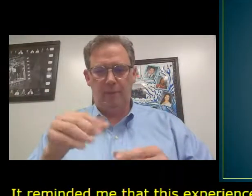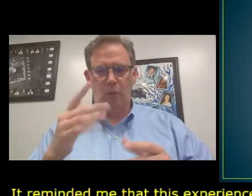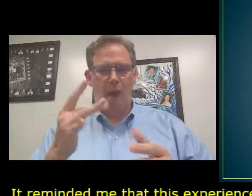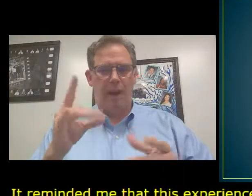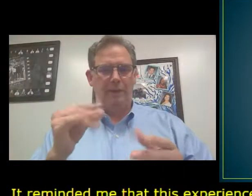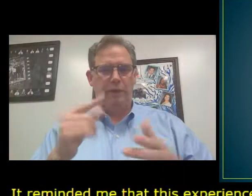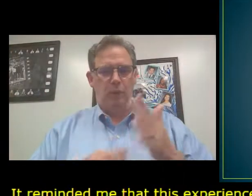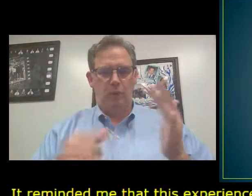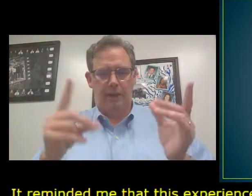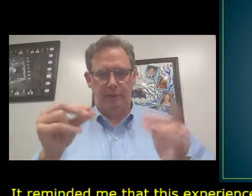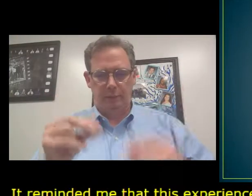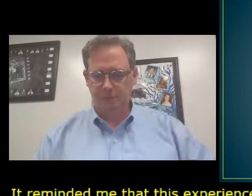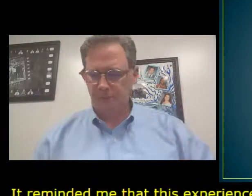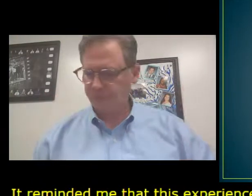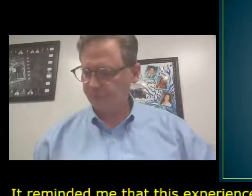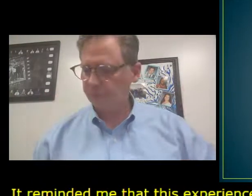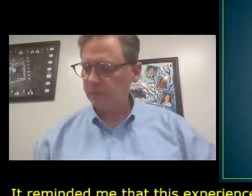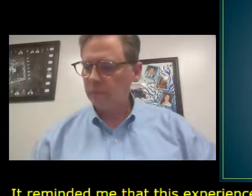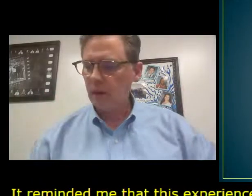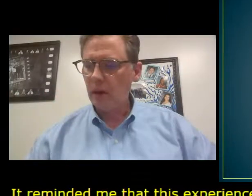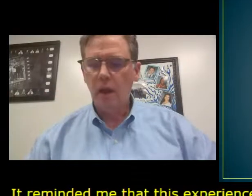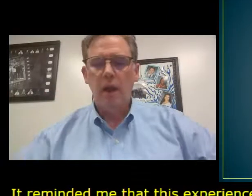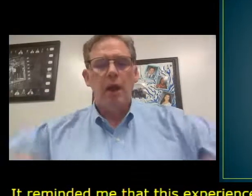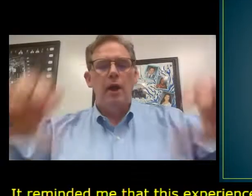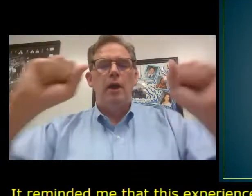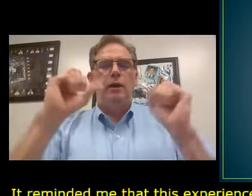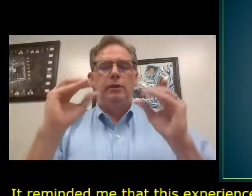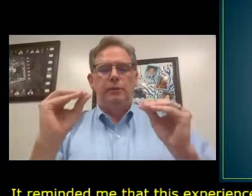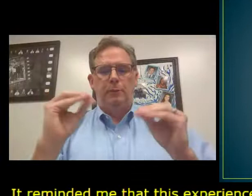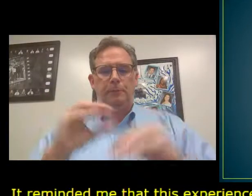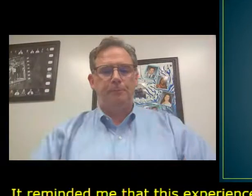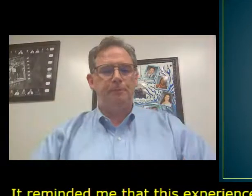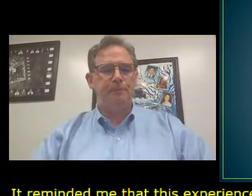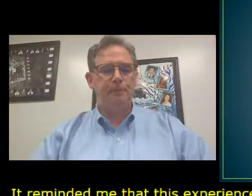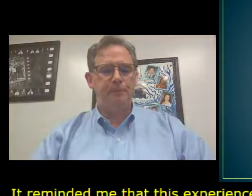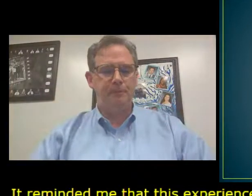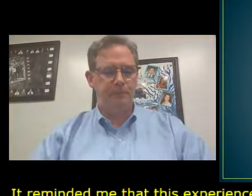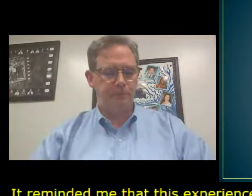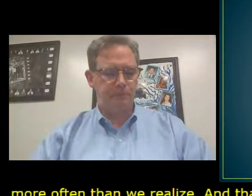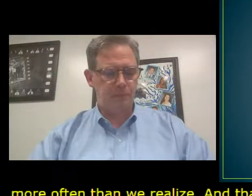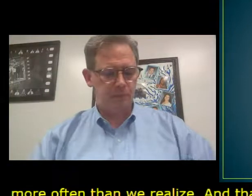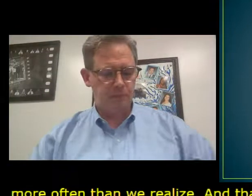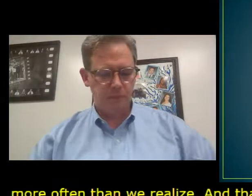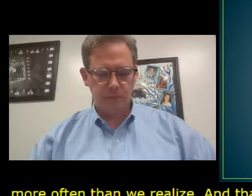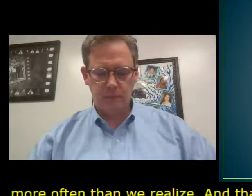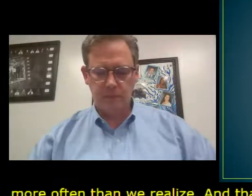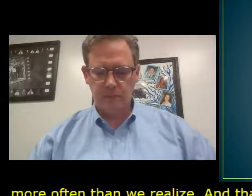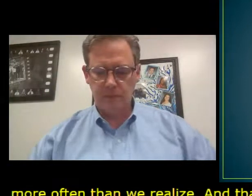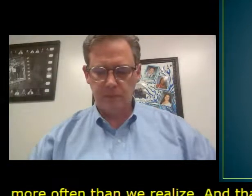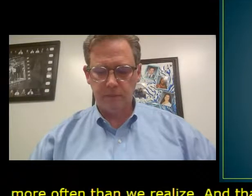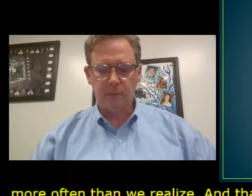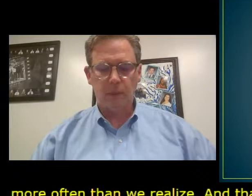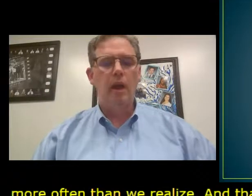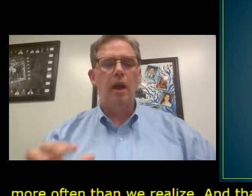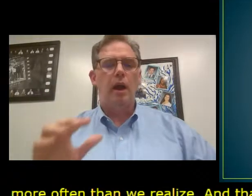So that story, my background is a lot, it has a lot to do with why I do what I do.